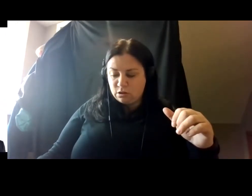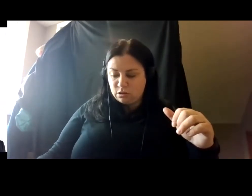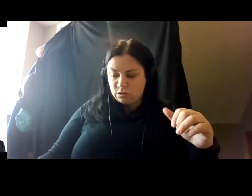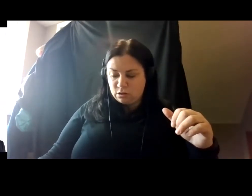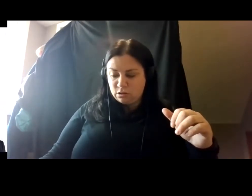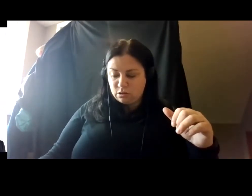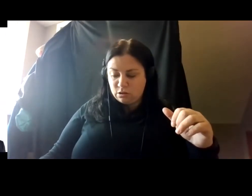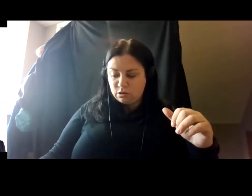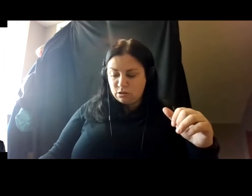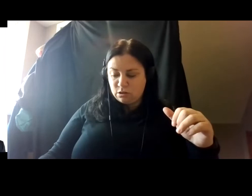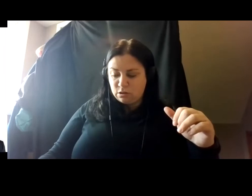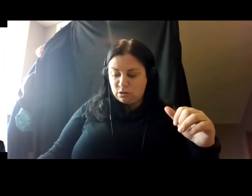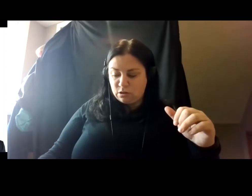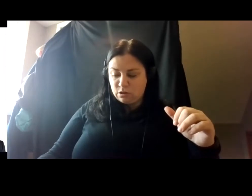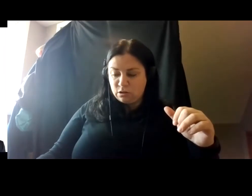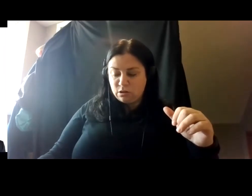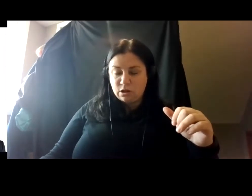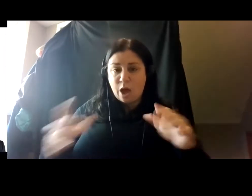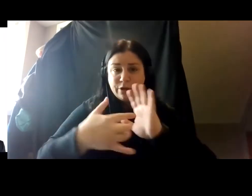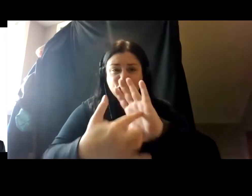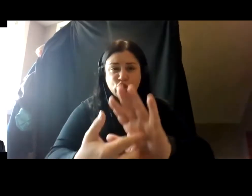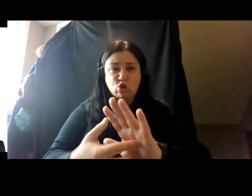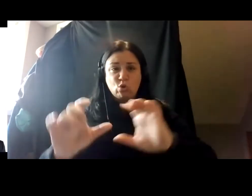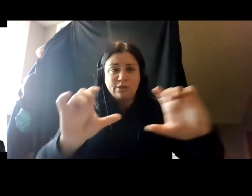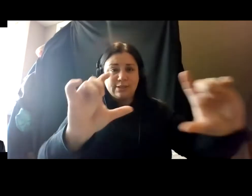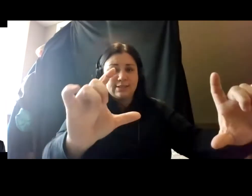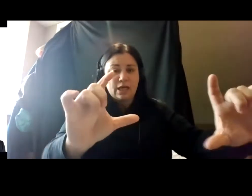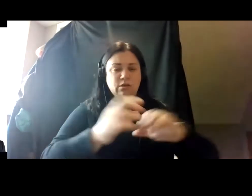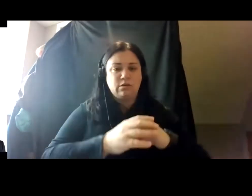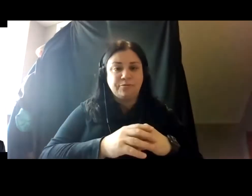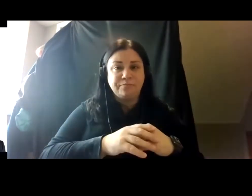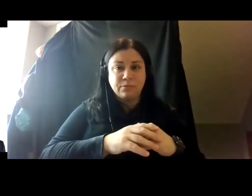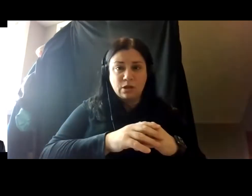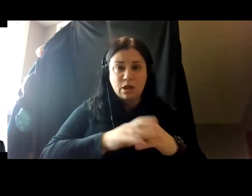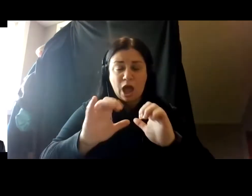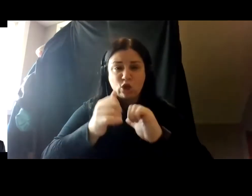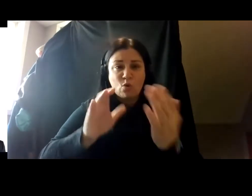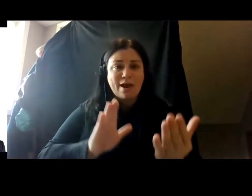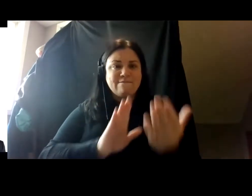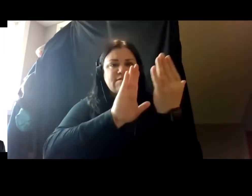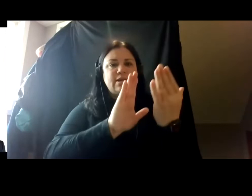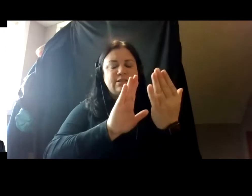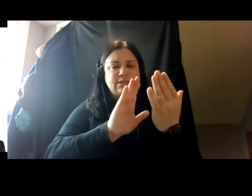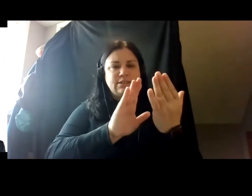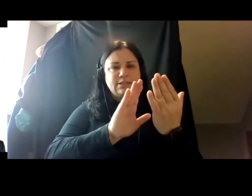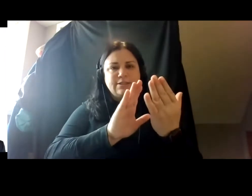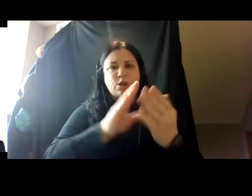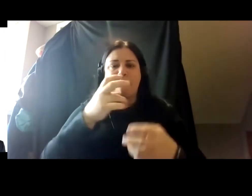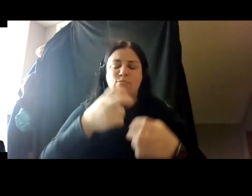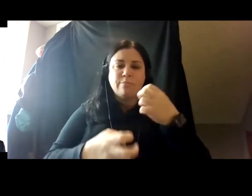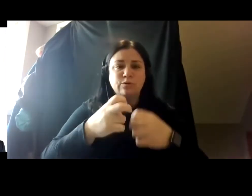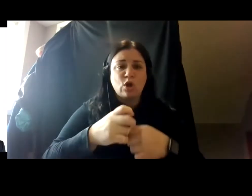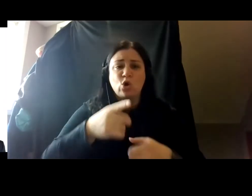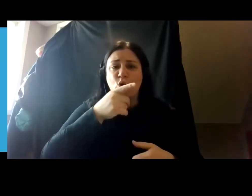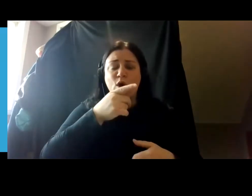Okay. So I'm going to show you a little slide here. And this is really how you face adversity, or who you are when things